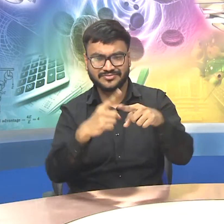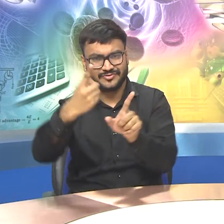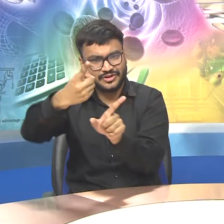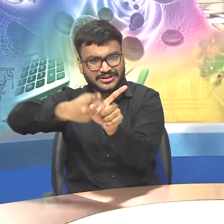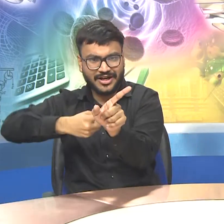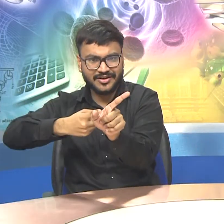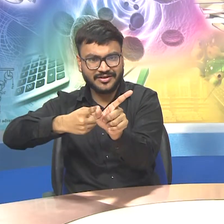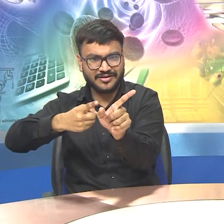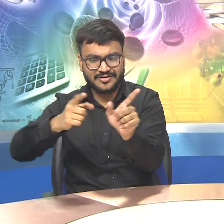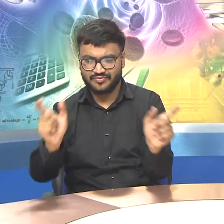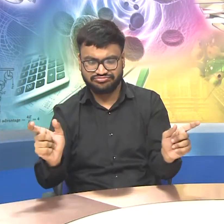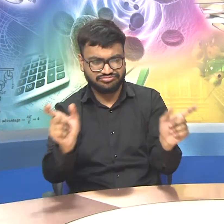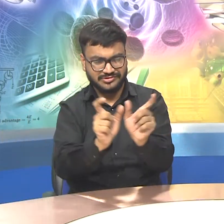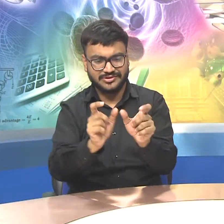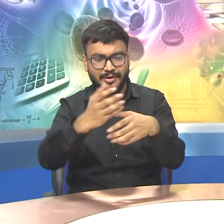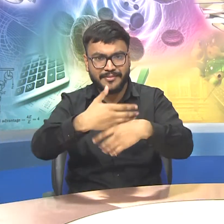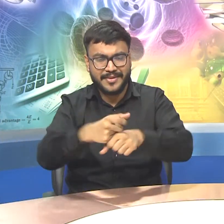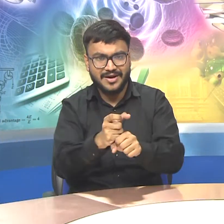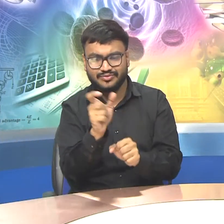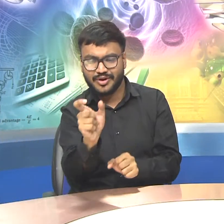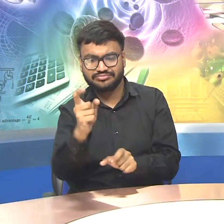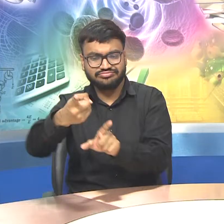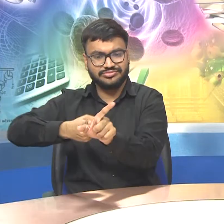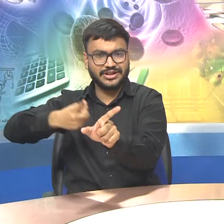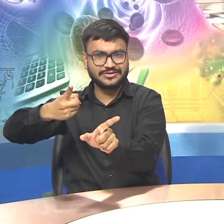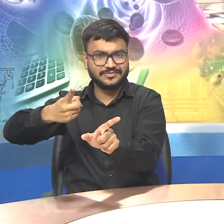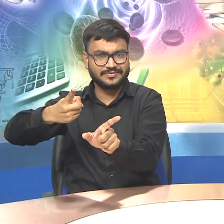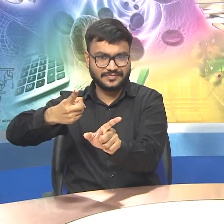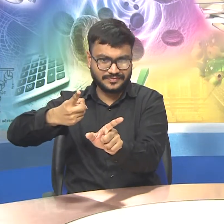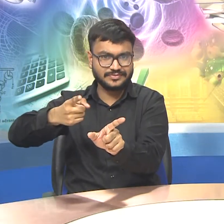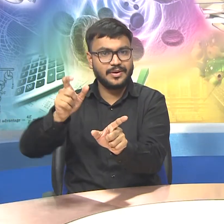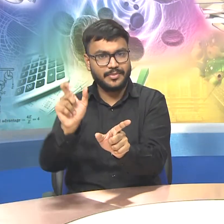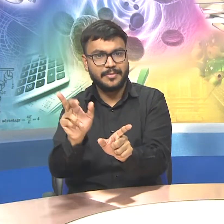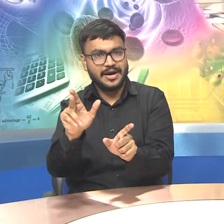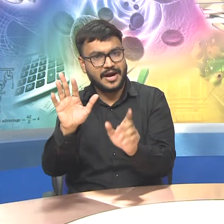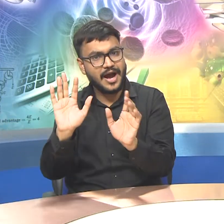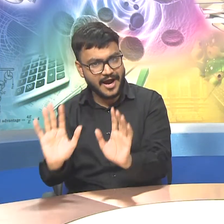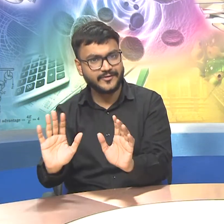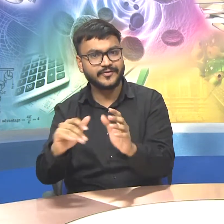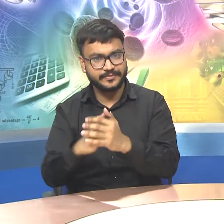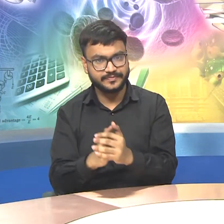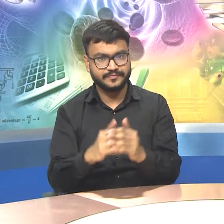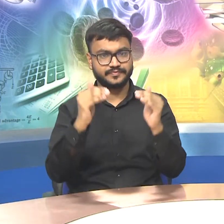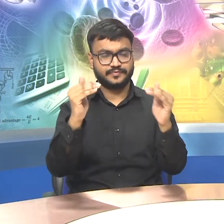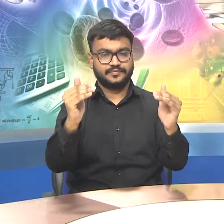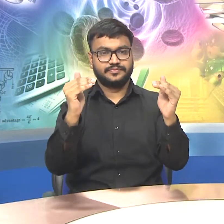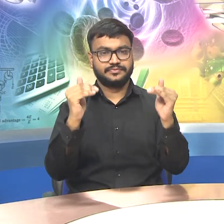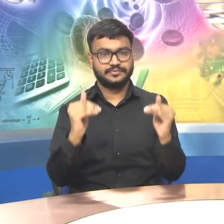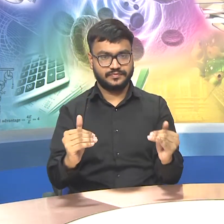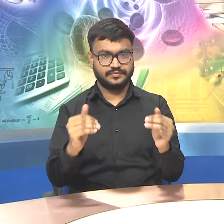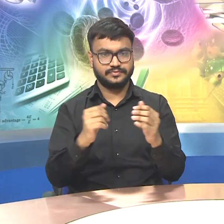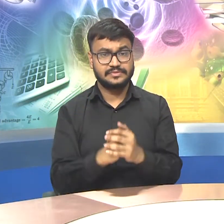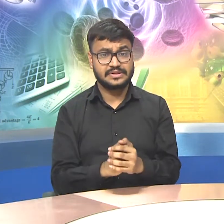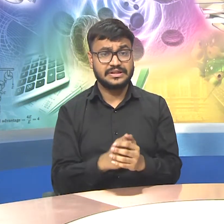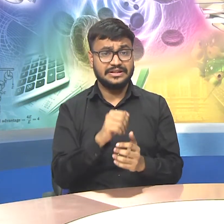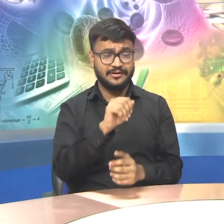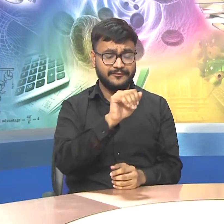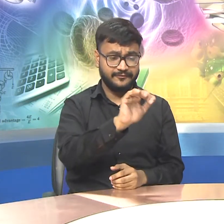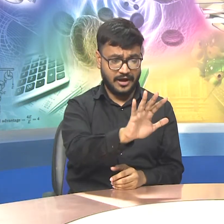year. 1 is the number and the year. So we get the new word, which is